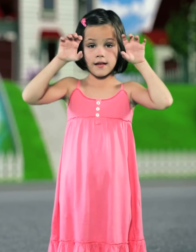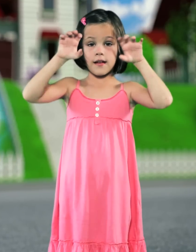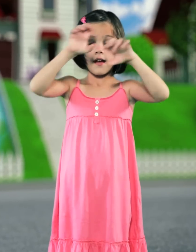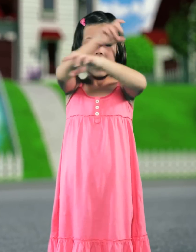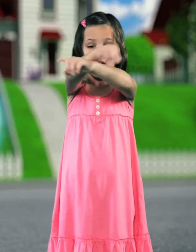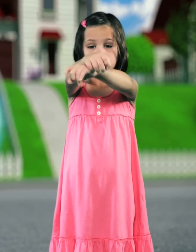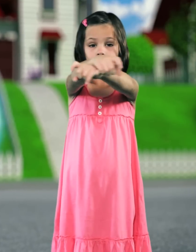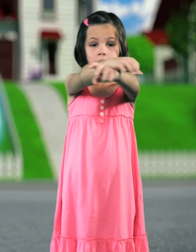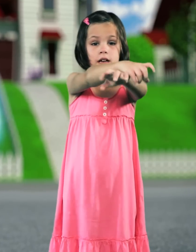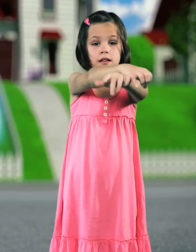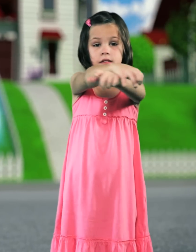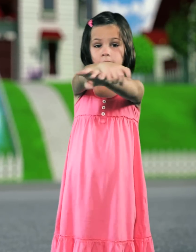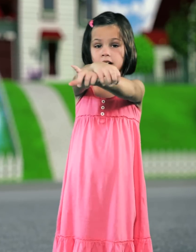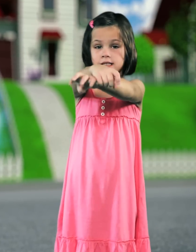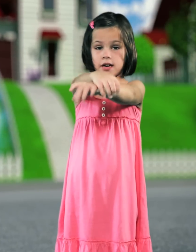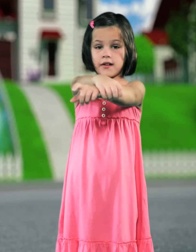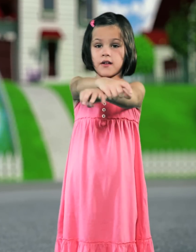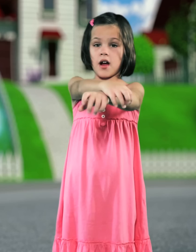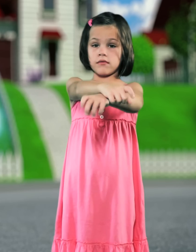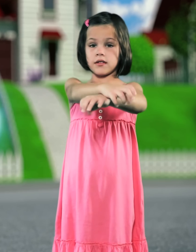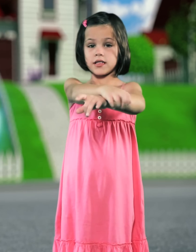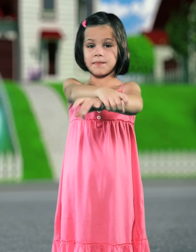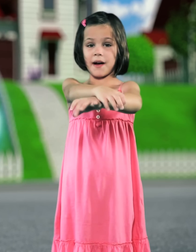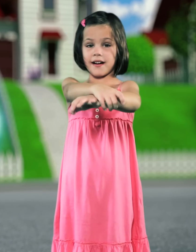and you pretend the spider is scaring around. Spider.